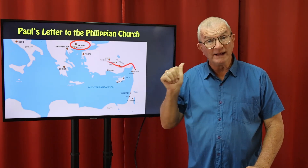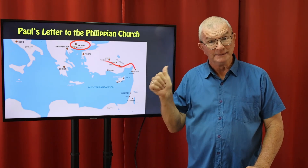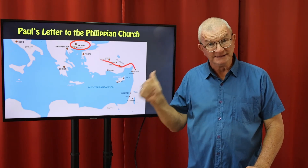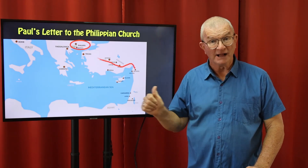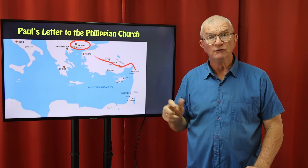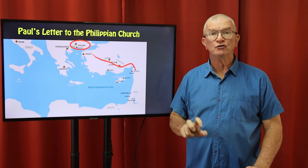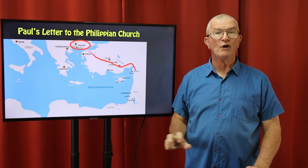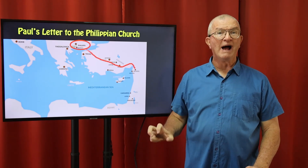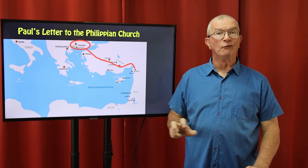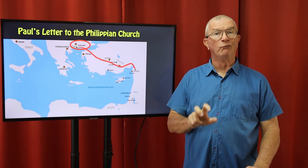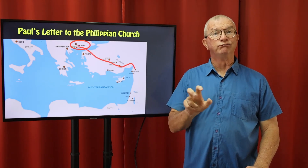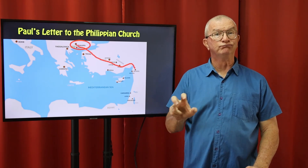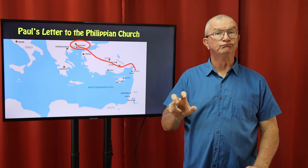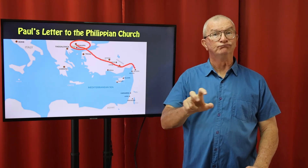And Paul himself traveled